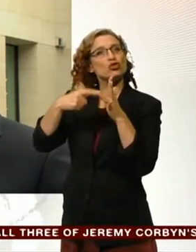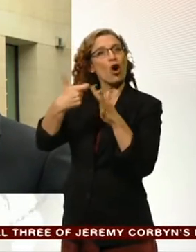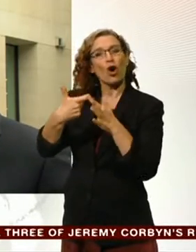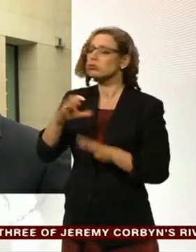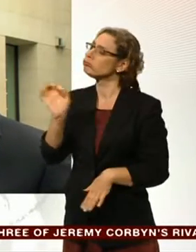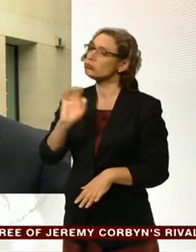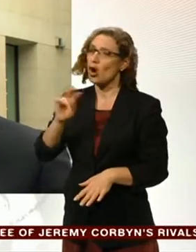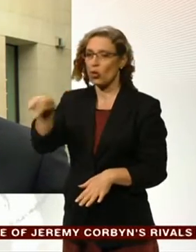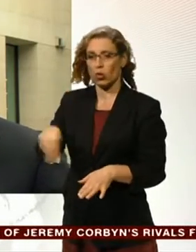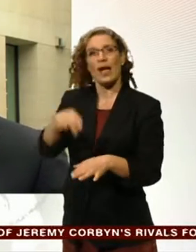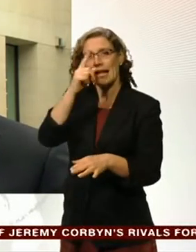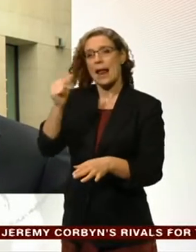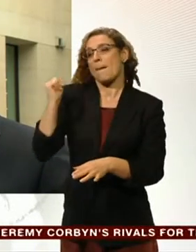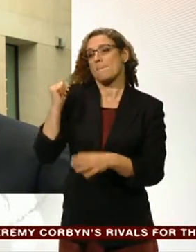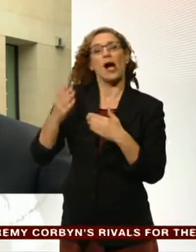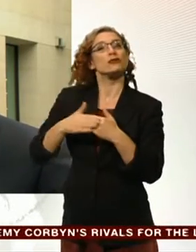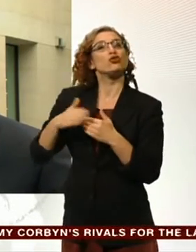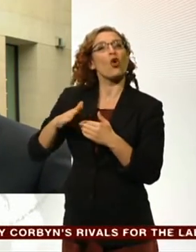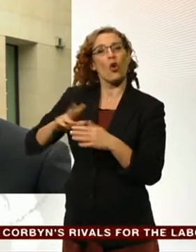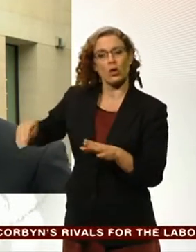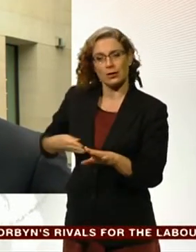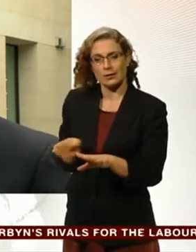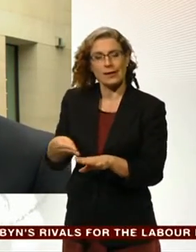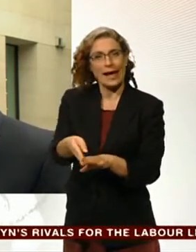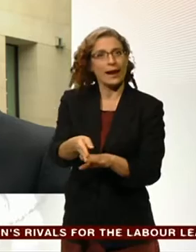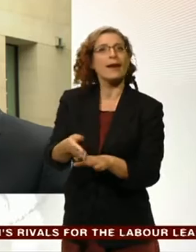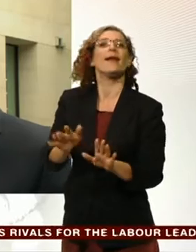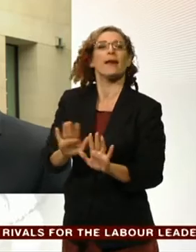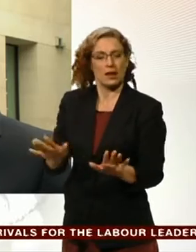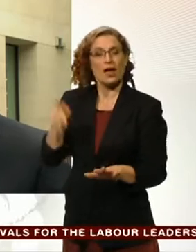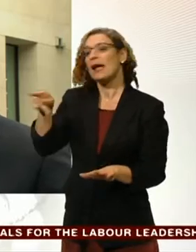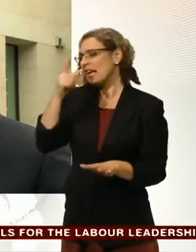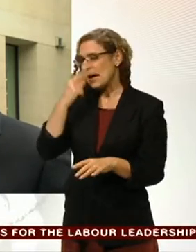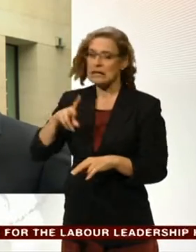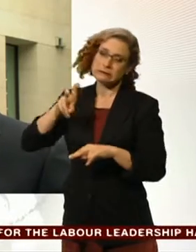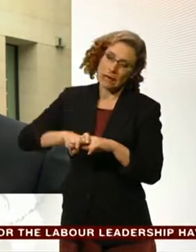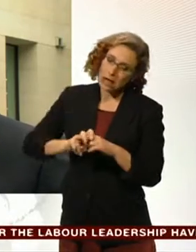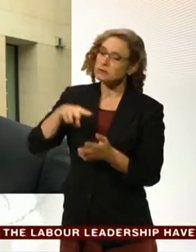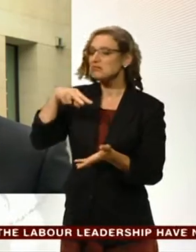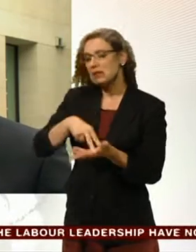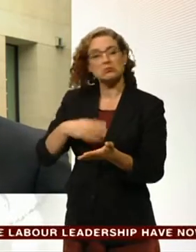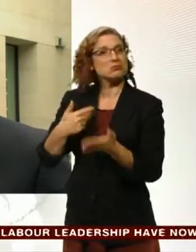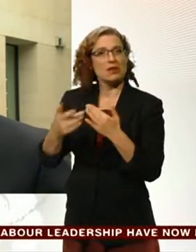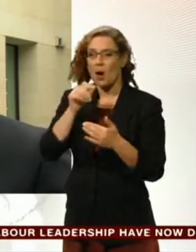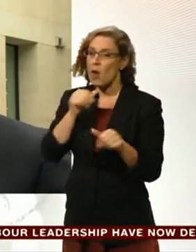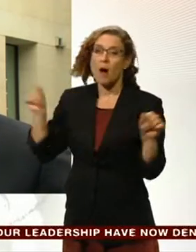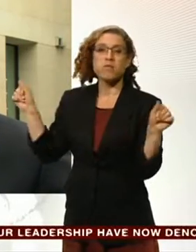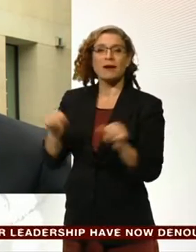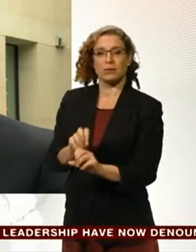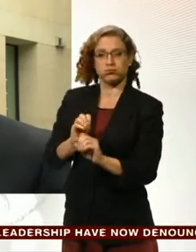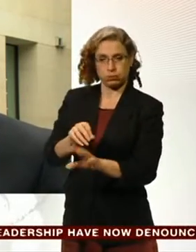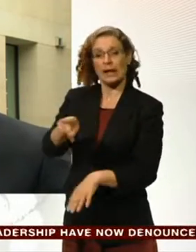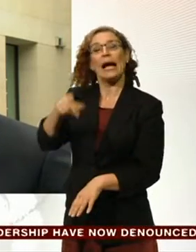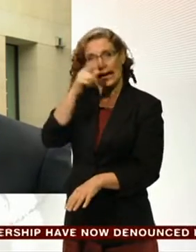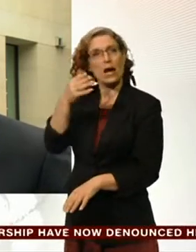court via a rear door that's not usually accessible to the public. He can stand or sit. She will deal briefly with his case and he can then